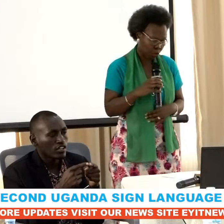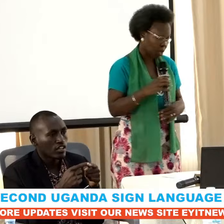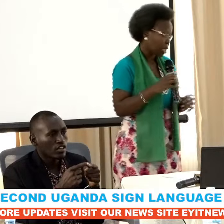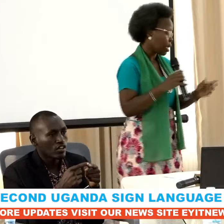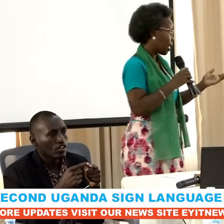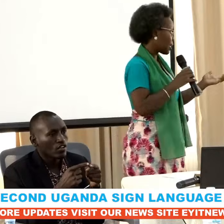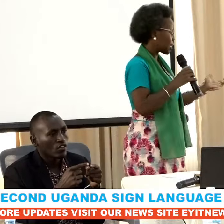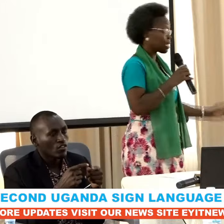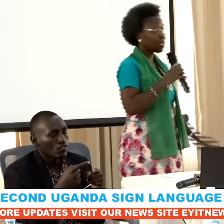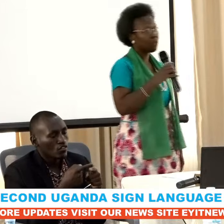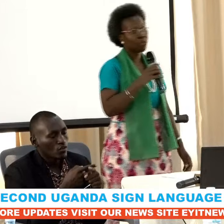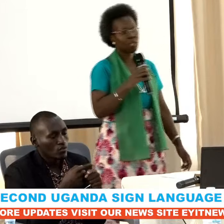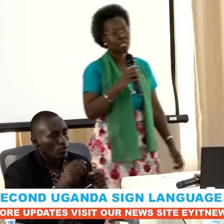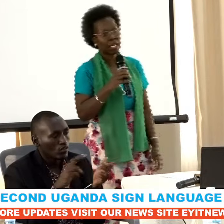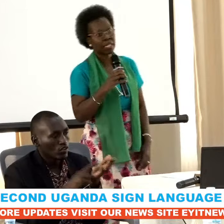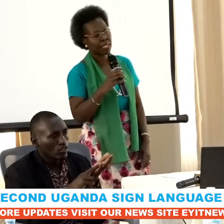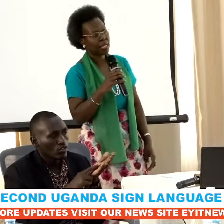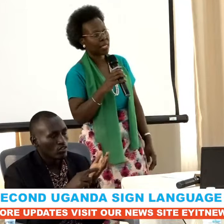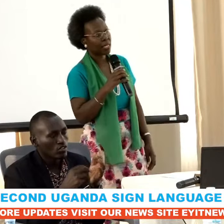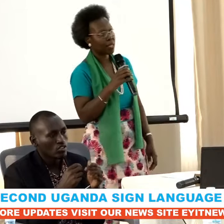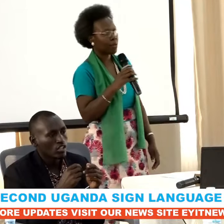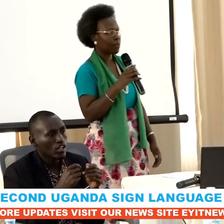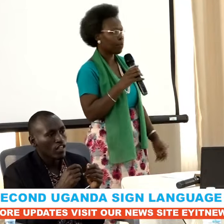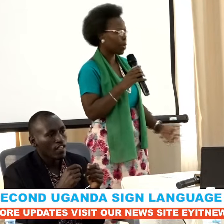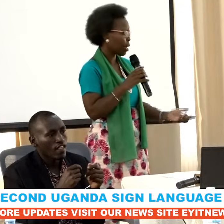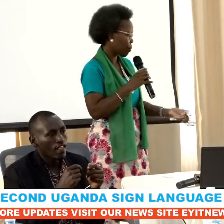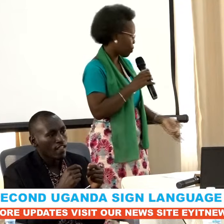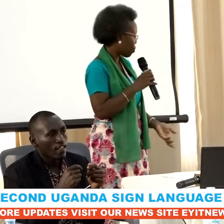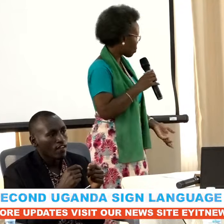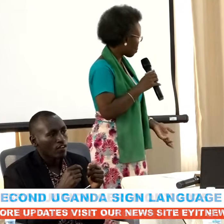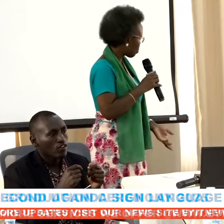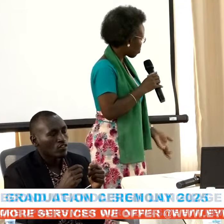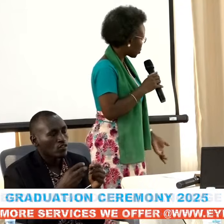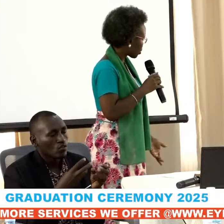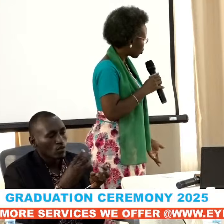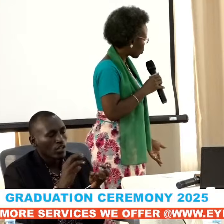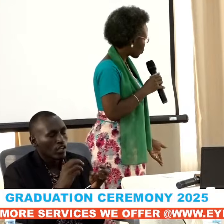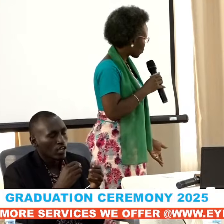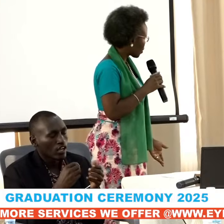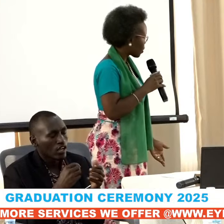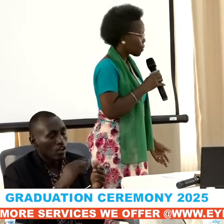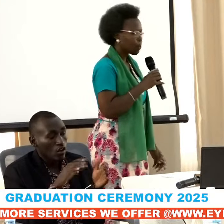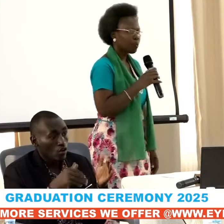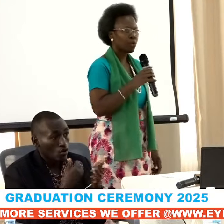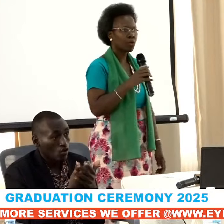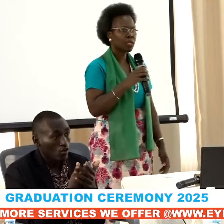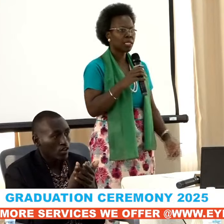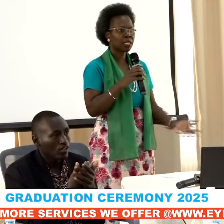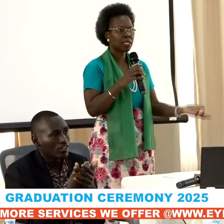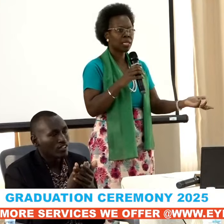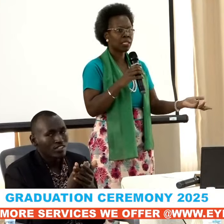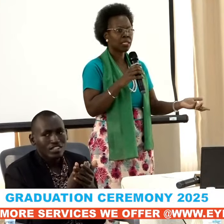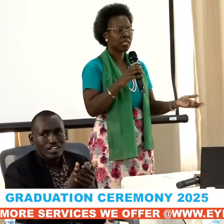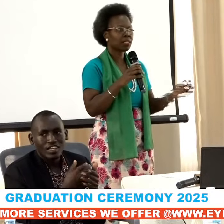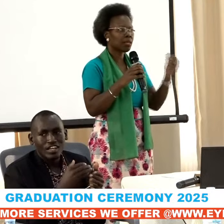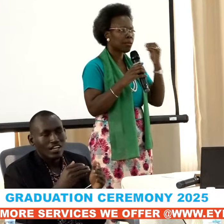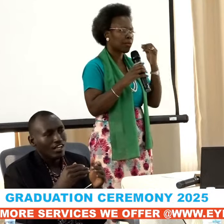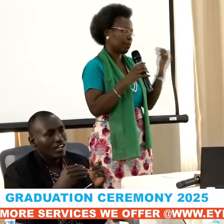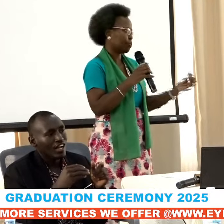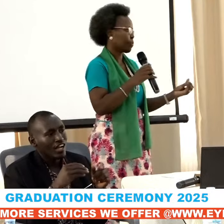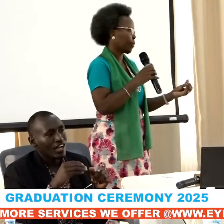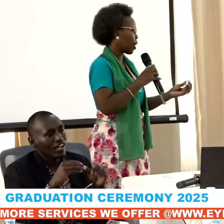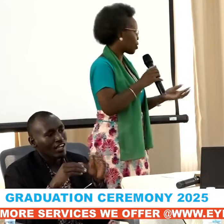used to. And as the Dean of Students has said, we are all potential, because that senior